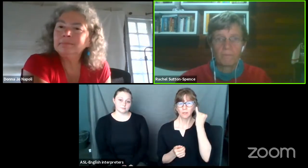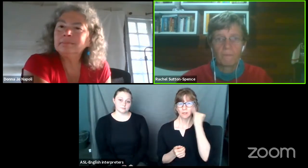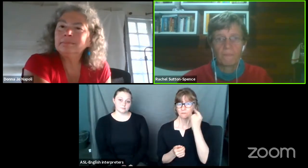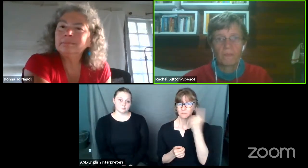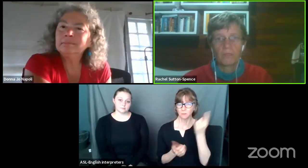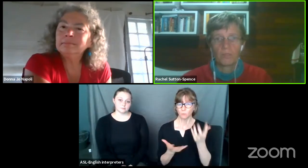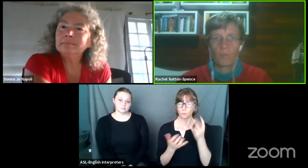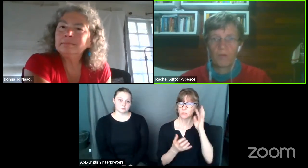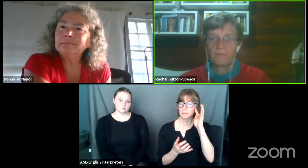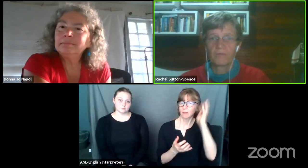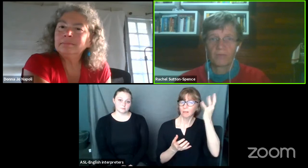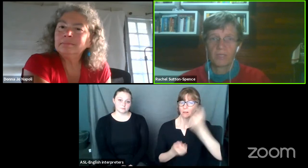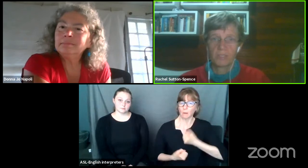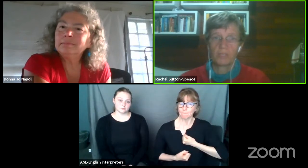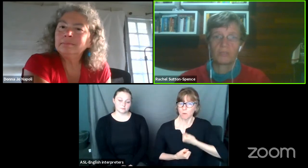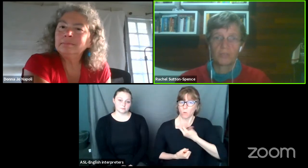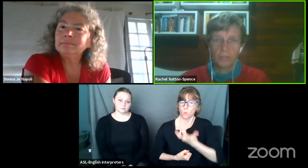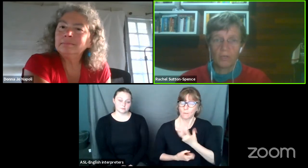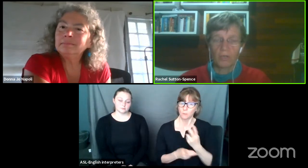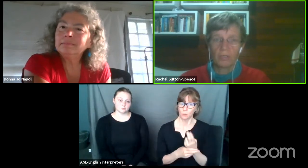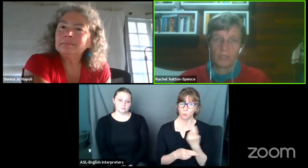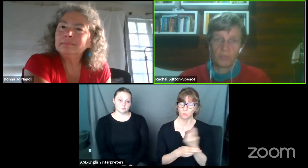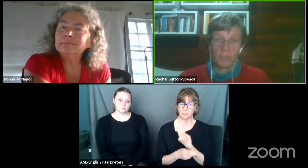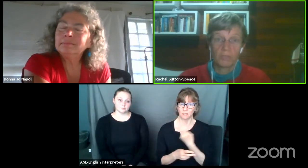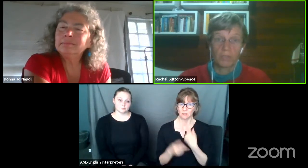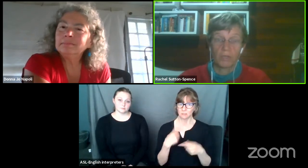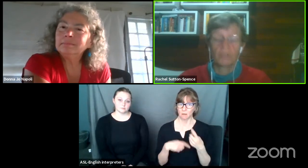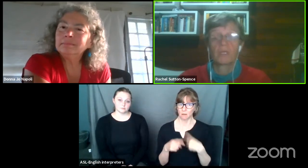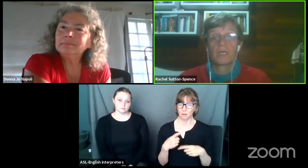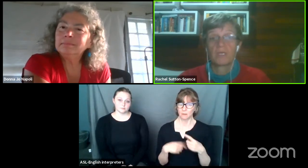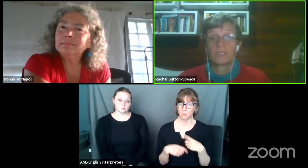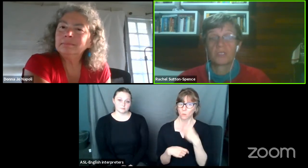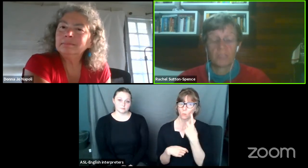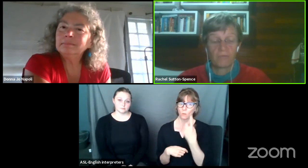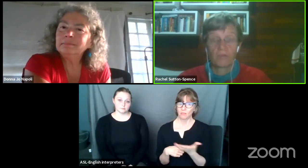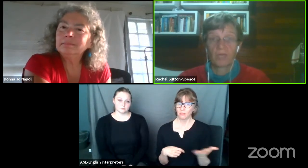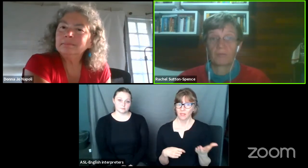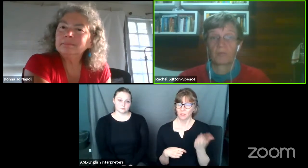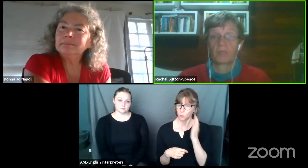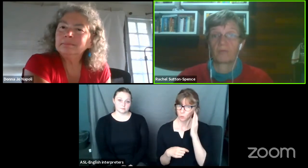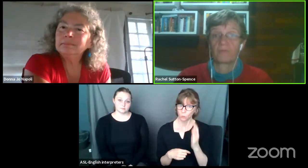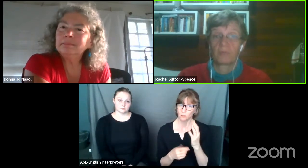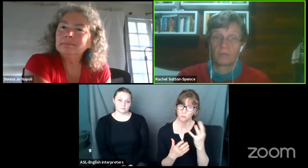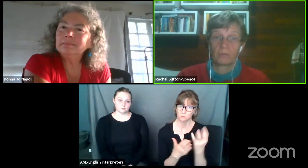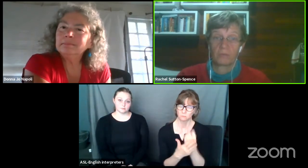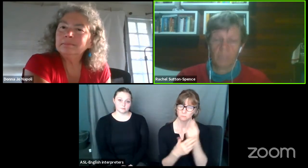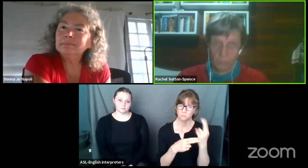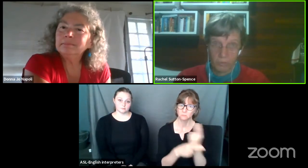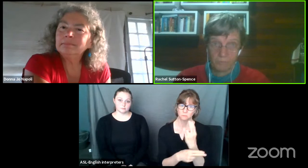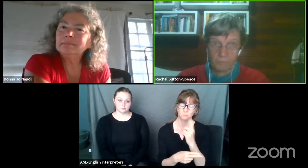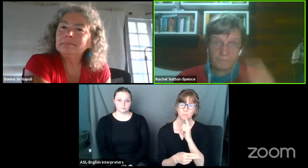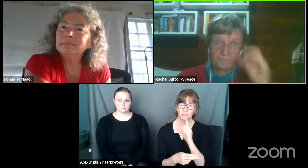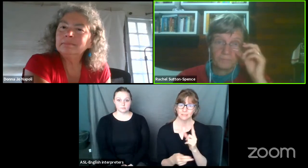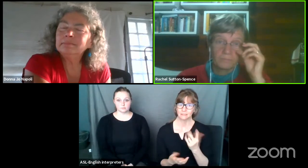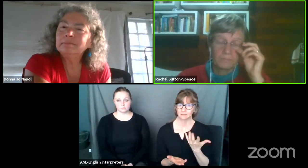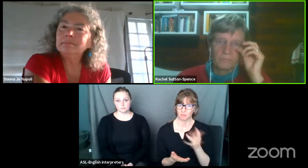poem, one of the things that you can draw on, and you will draw on, is the vocabulary of your own